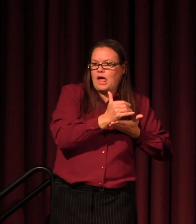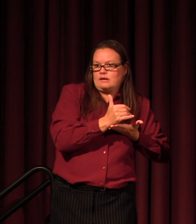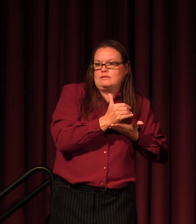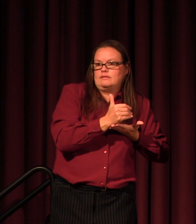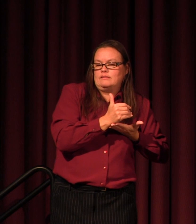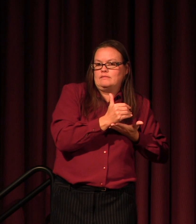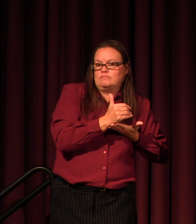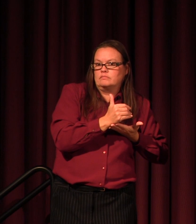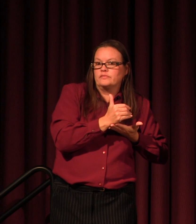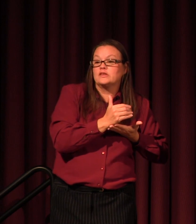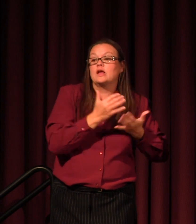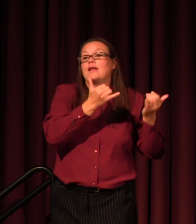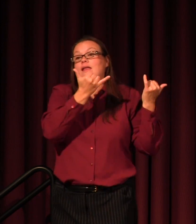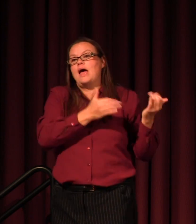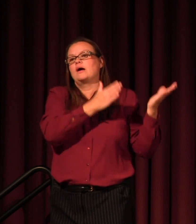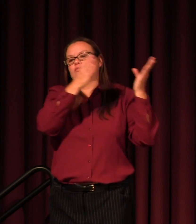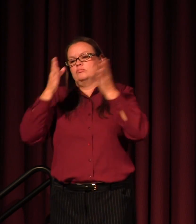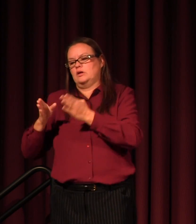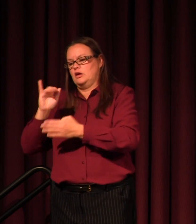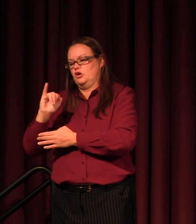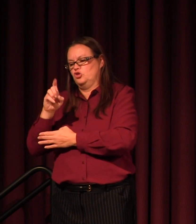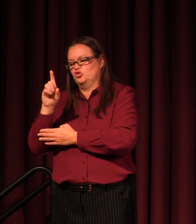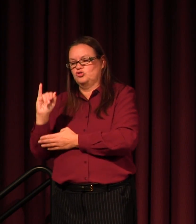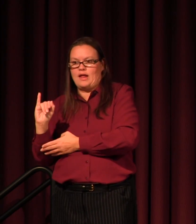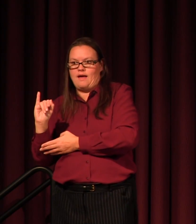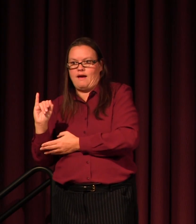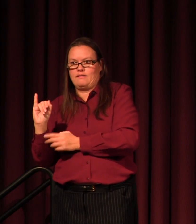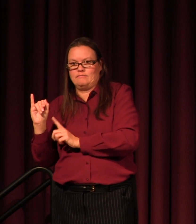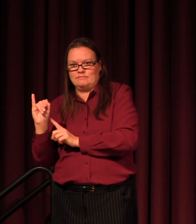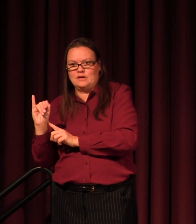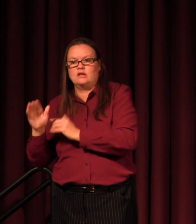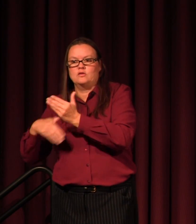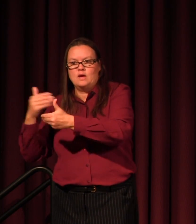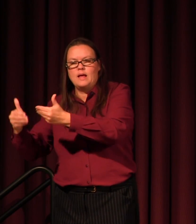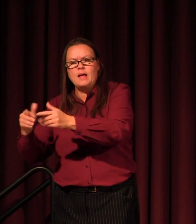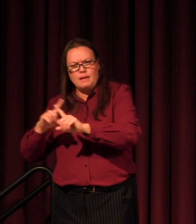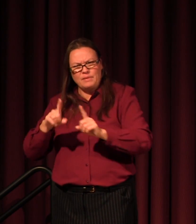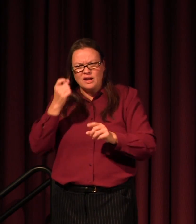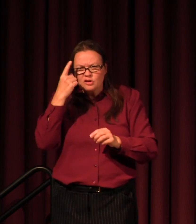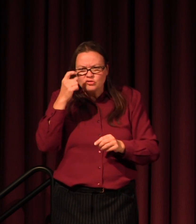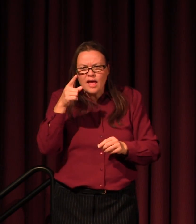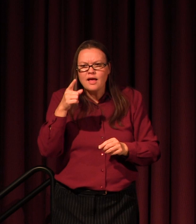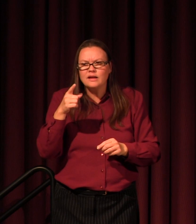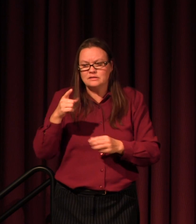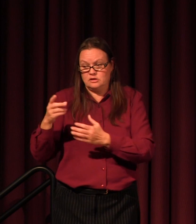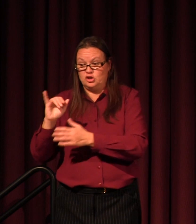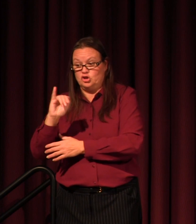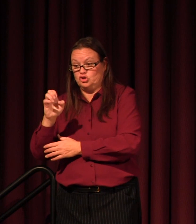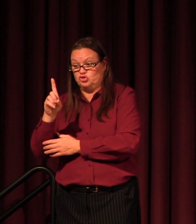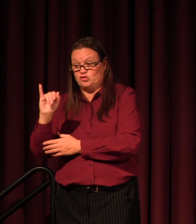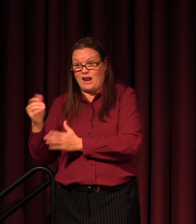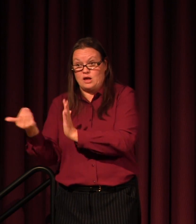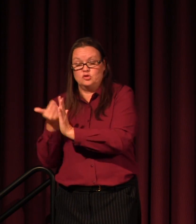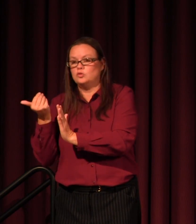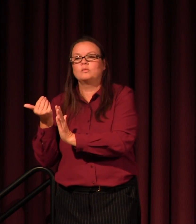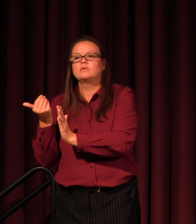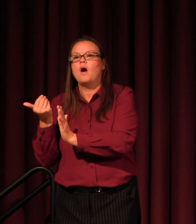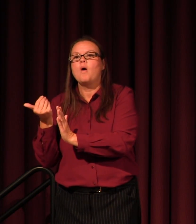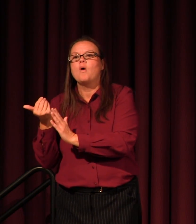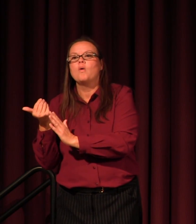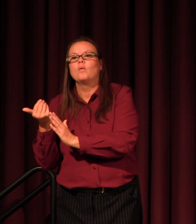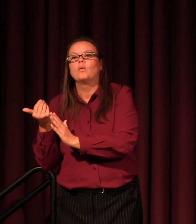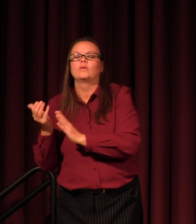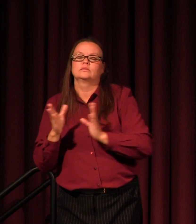good movement, but again, I just want to somewhat reiterate to ensure that people are not getting